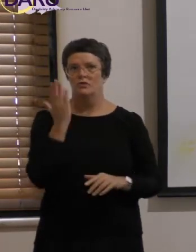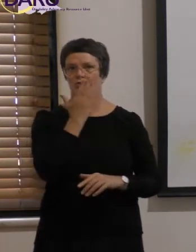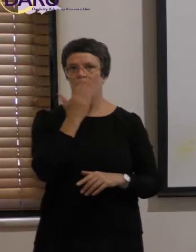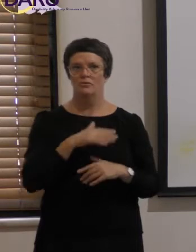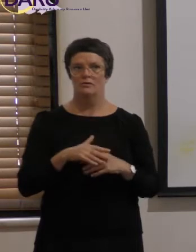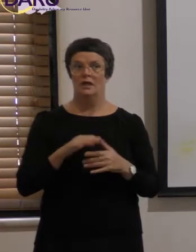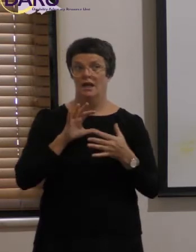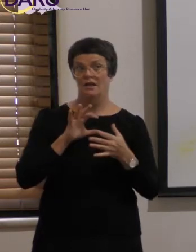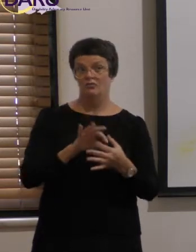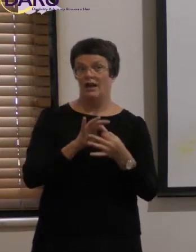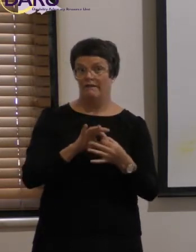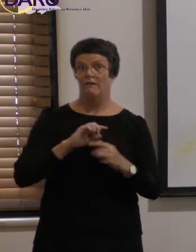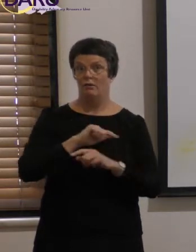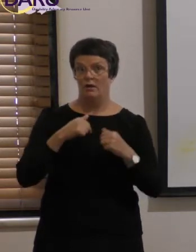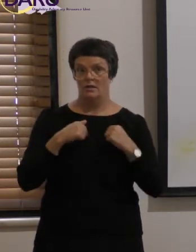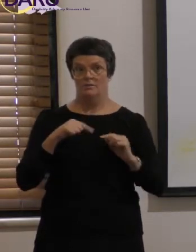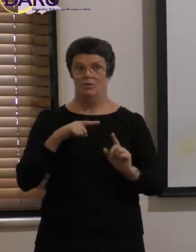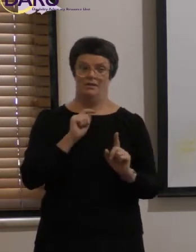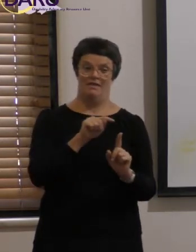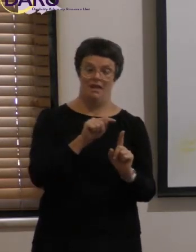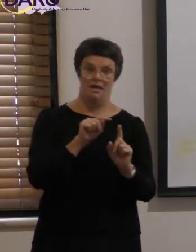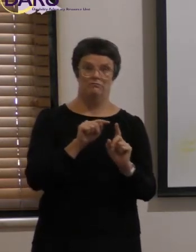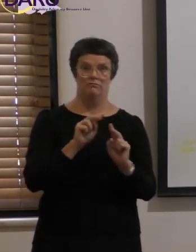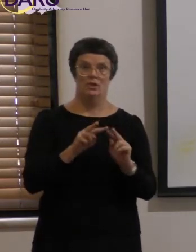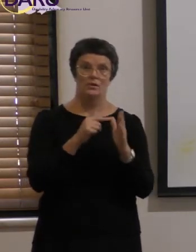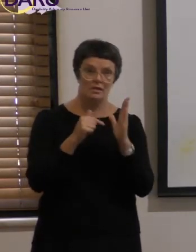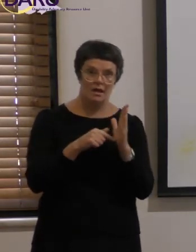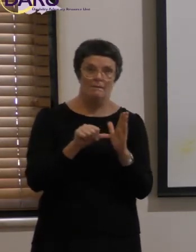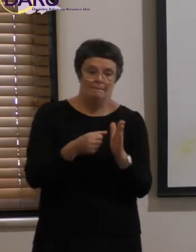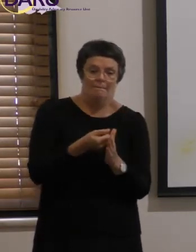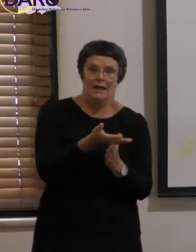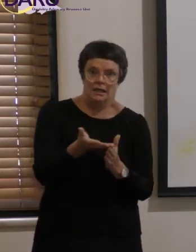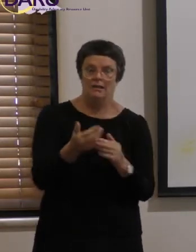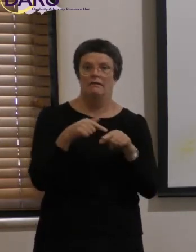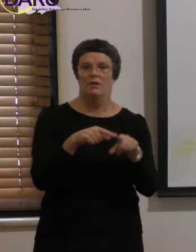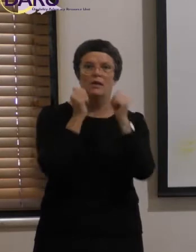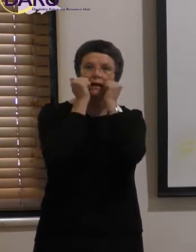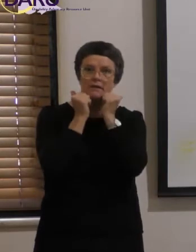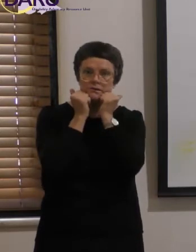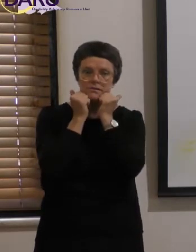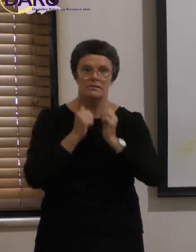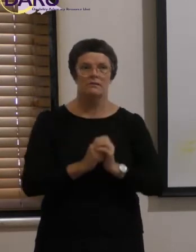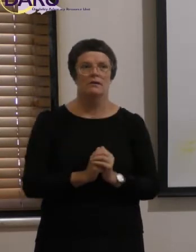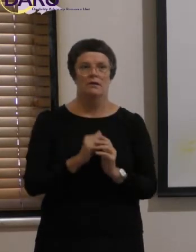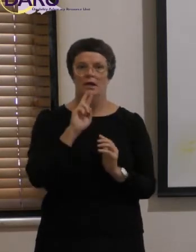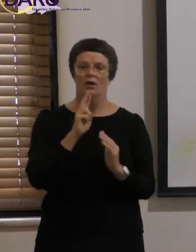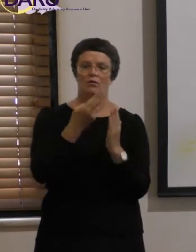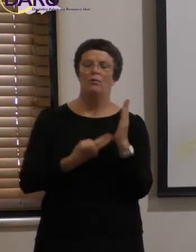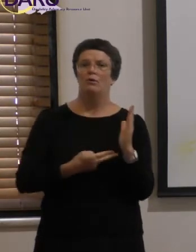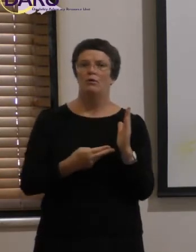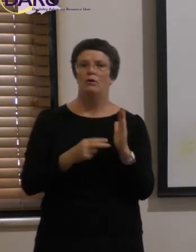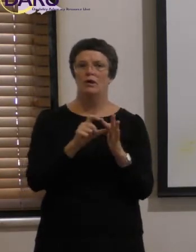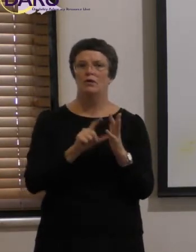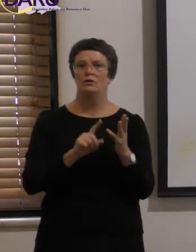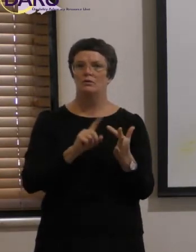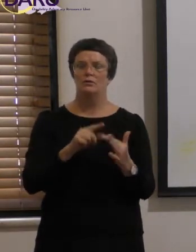all about how do we spend money using evidence-based. Unfortunately, the reports are due out in March, but